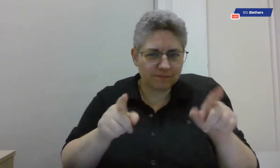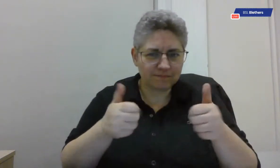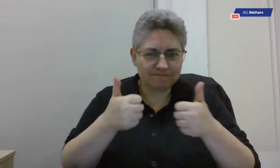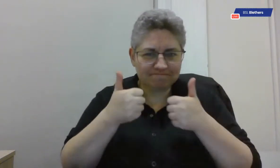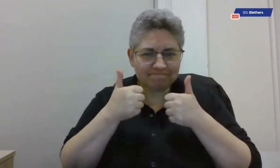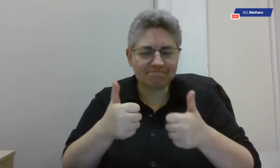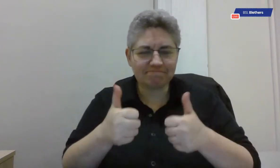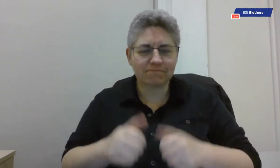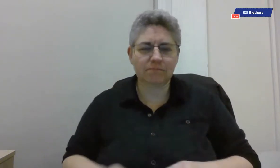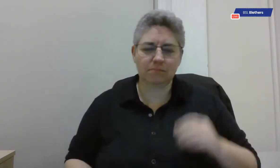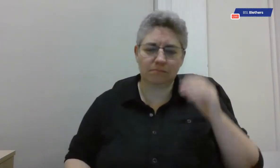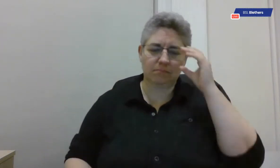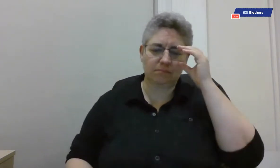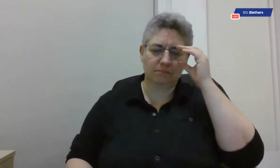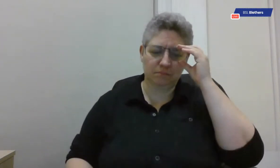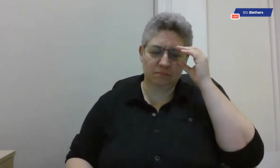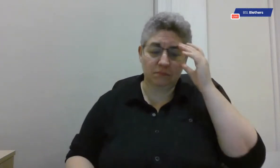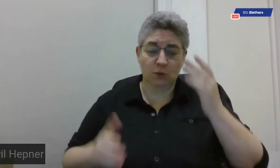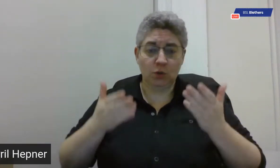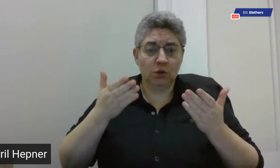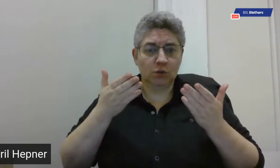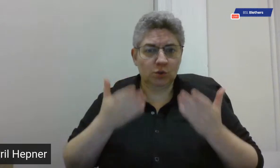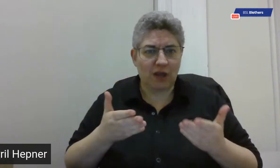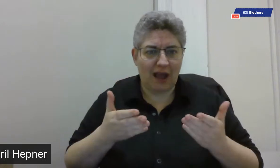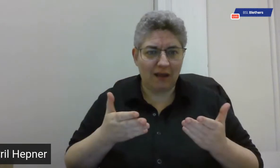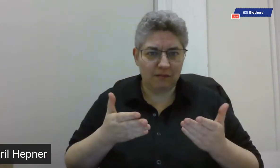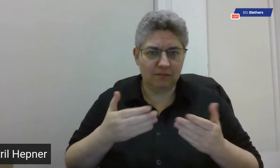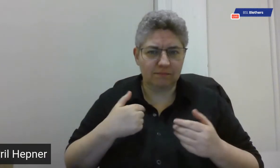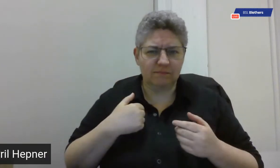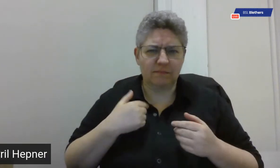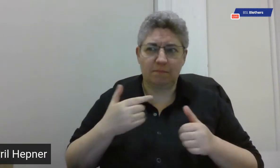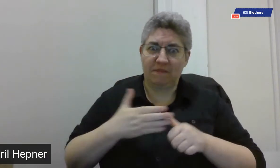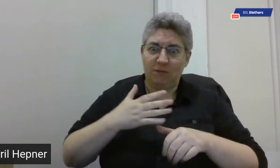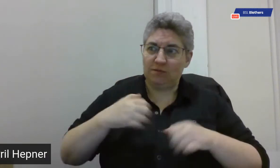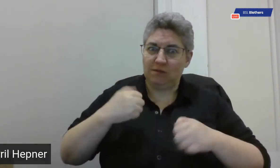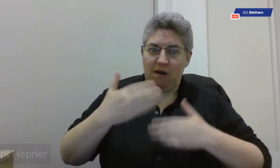Hello, everyone. I hope you're all well.